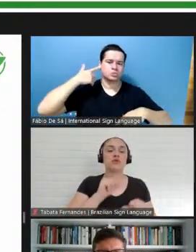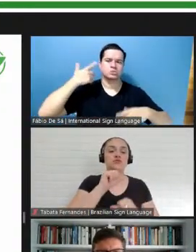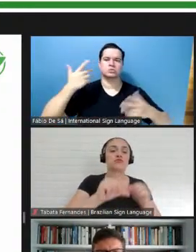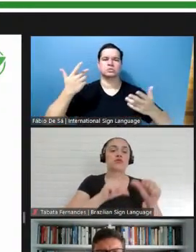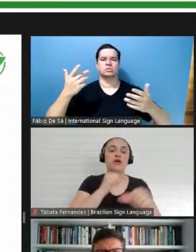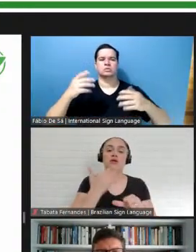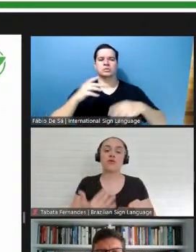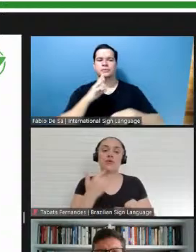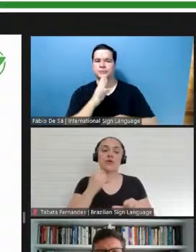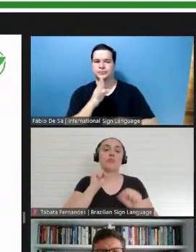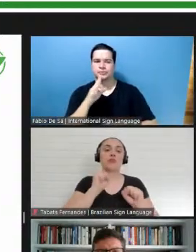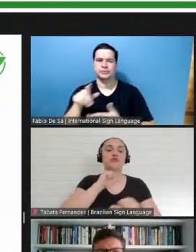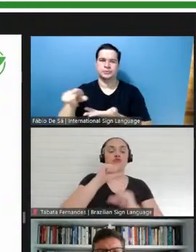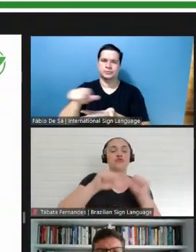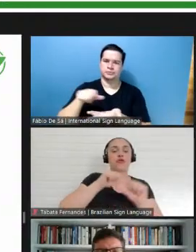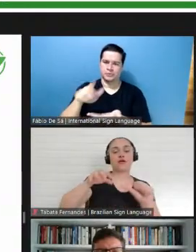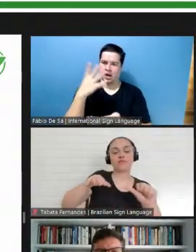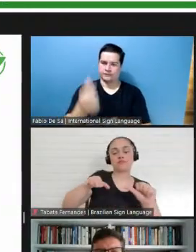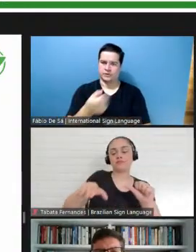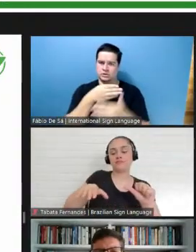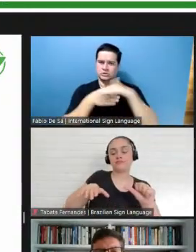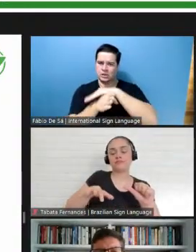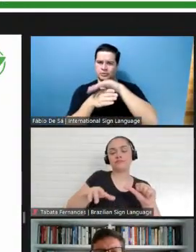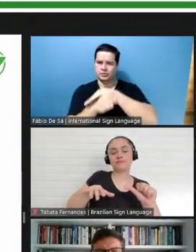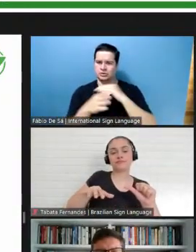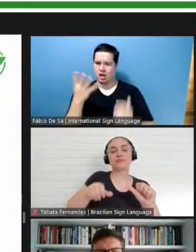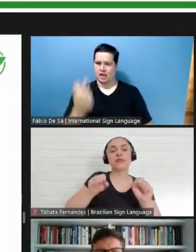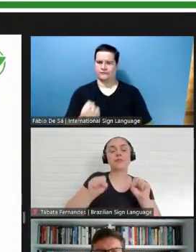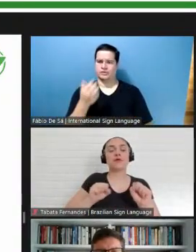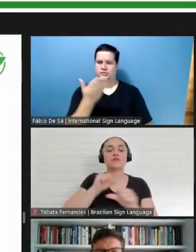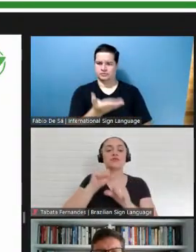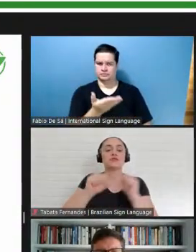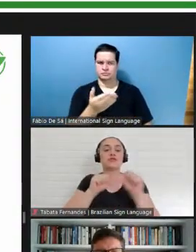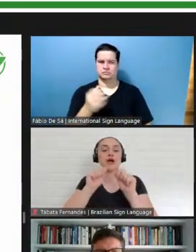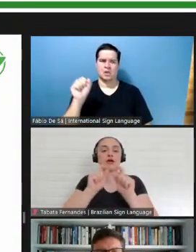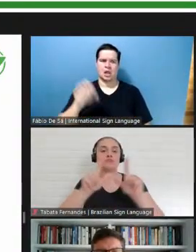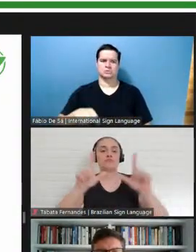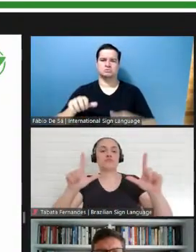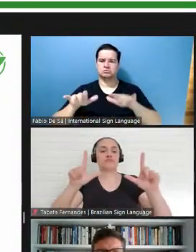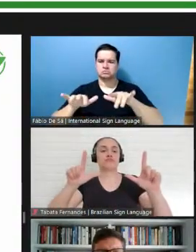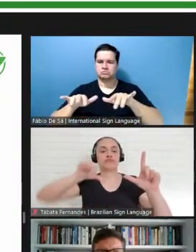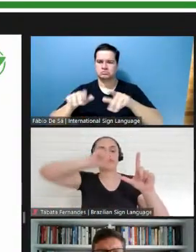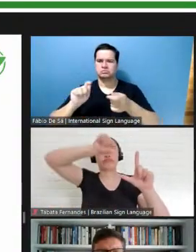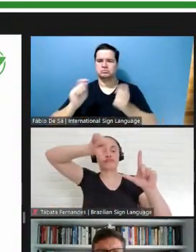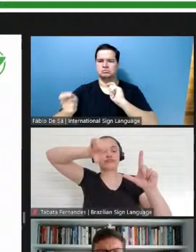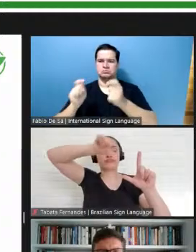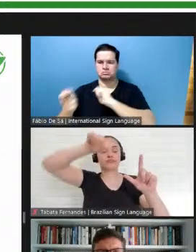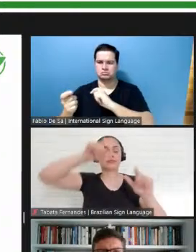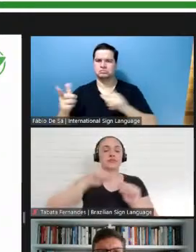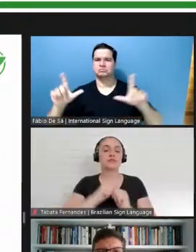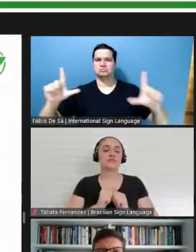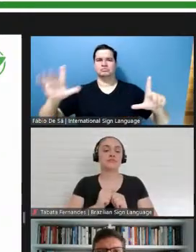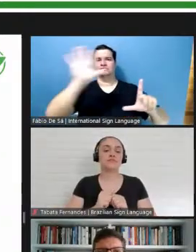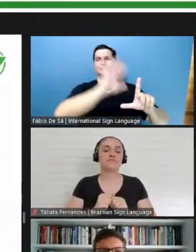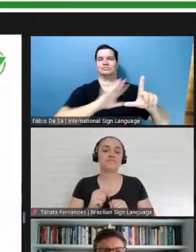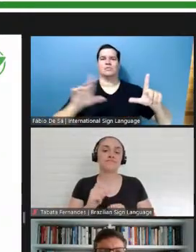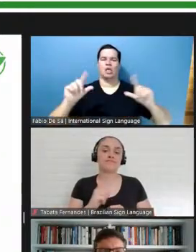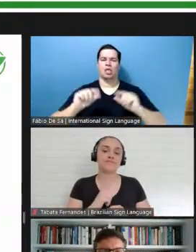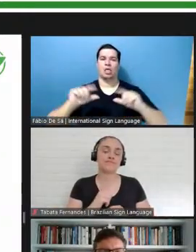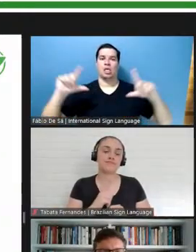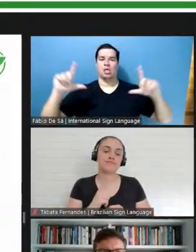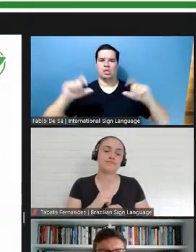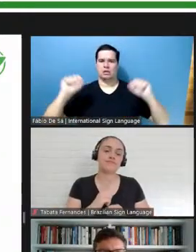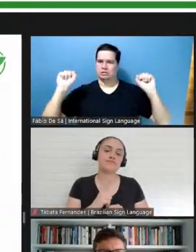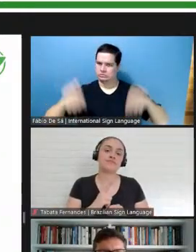reads everything on the screen. And a new one that's just come out is eye control. So eye control in particular is becoming, or eye